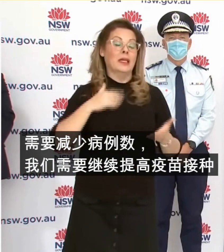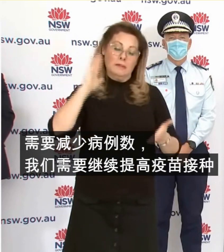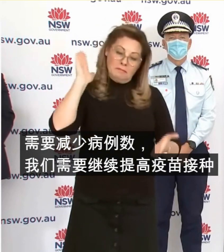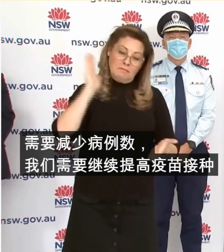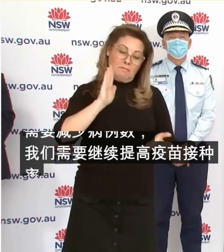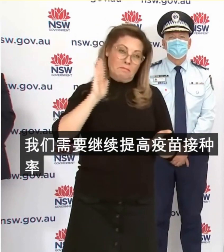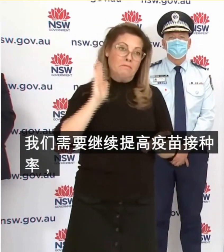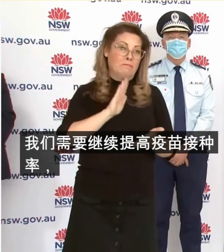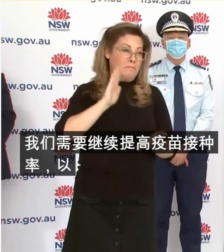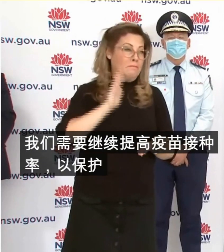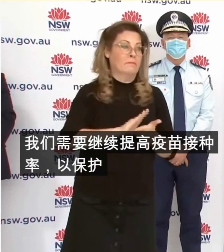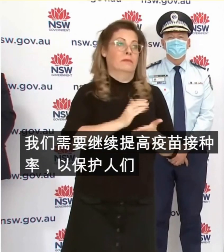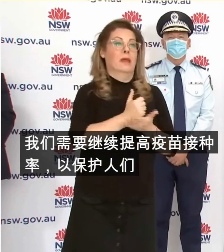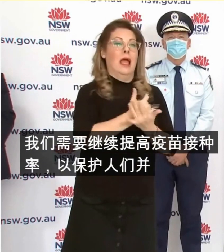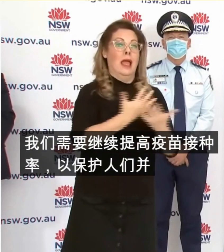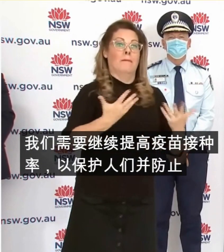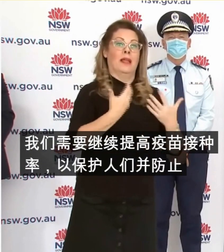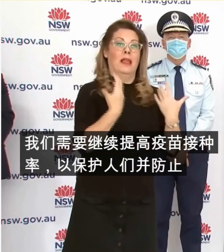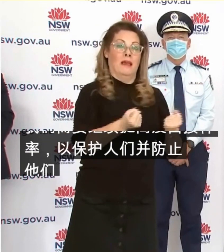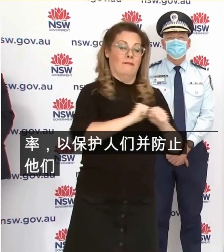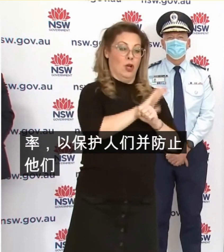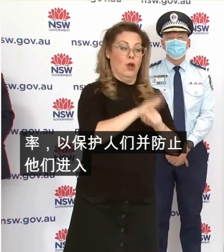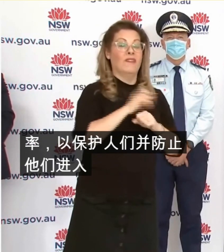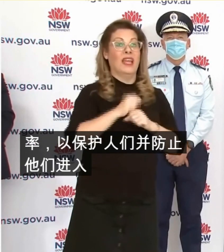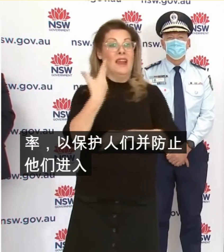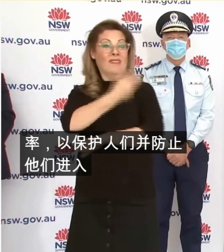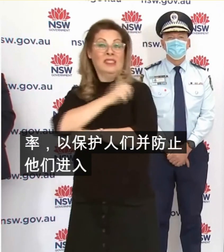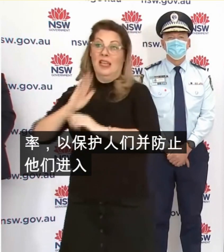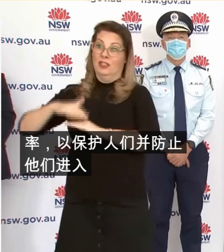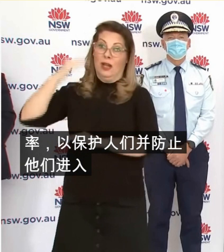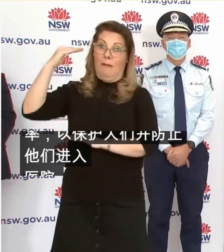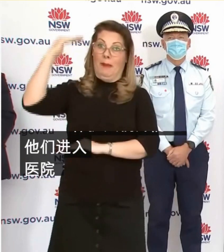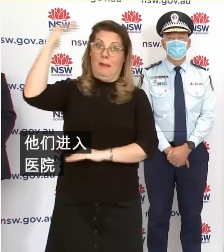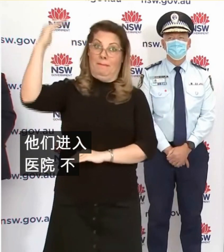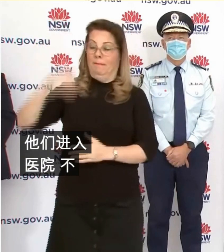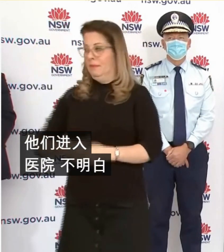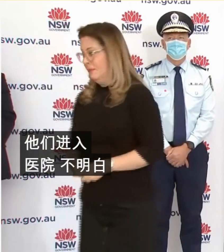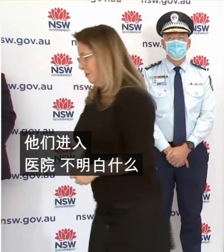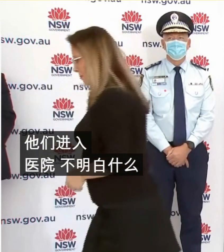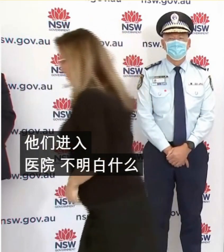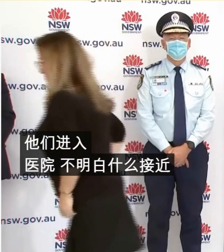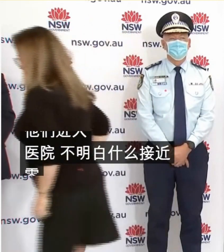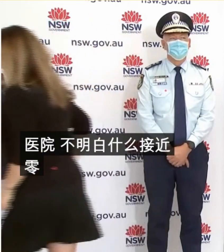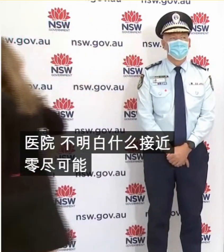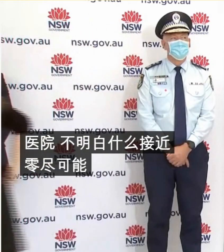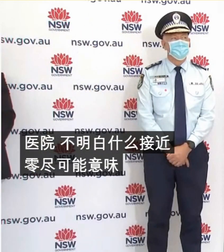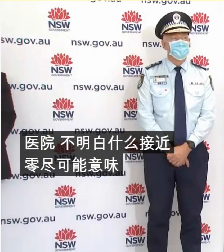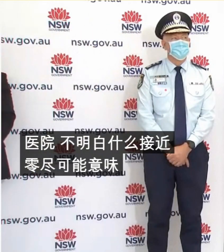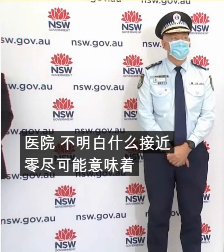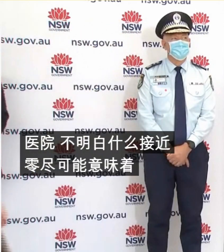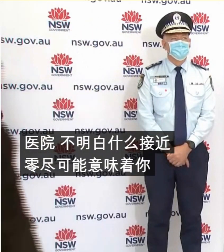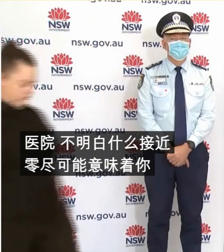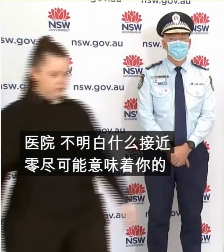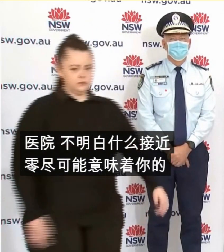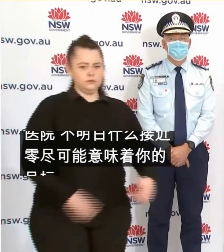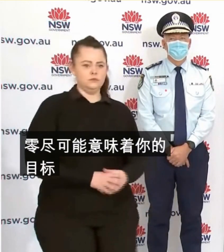to get those vaccination rates up to protect people and prevent them from going into hospital. People don't understand what close to zero